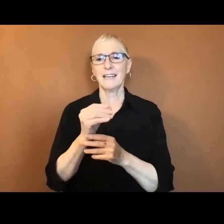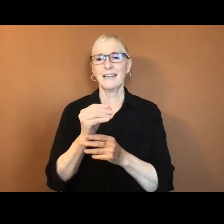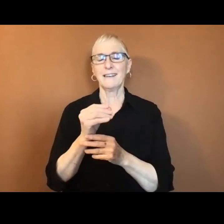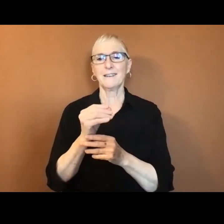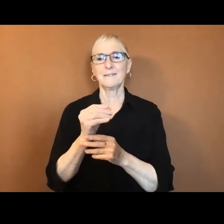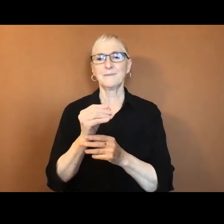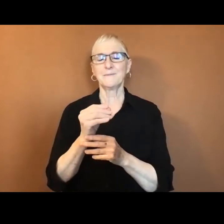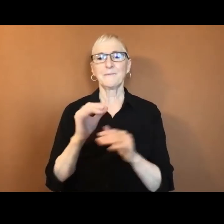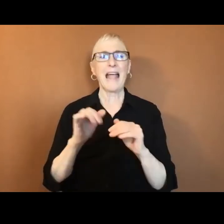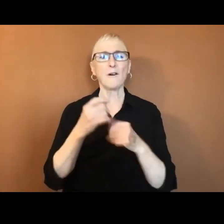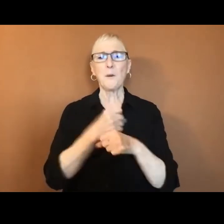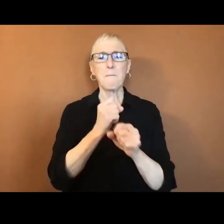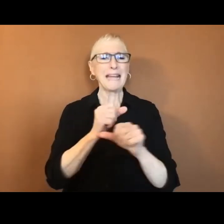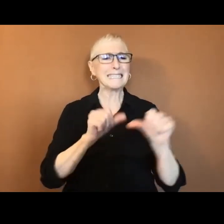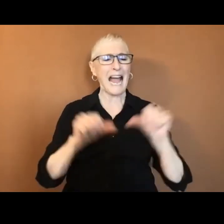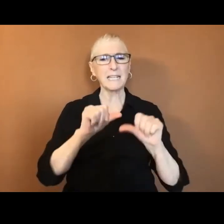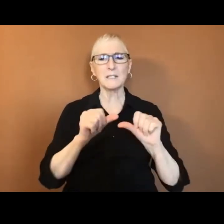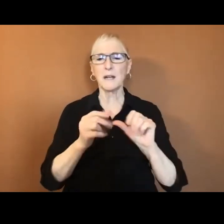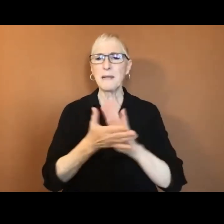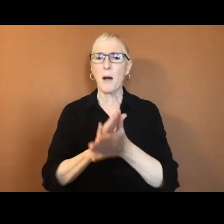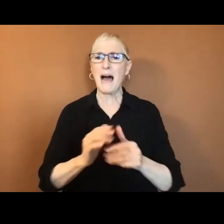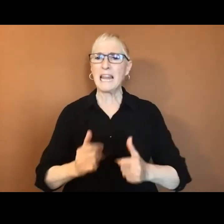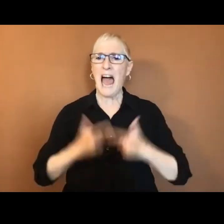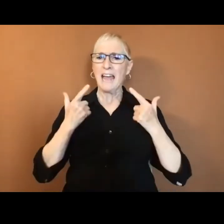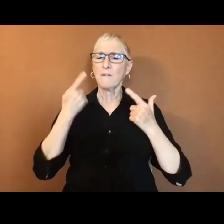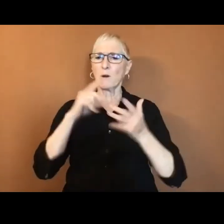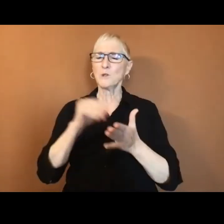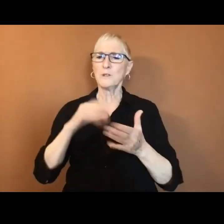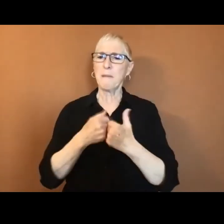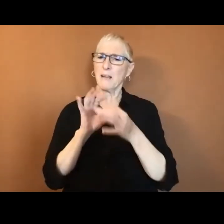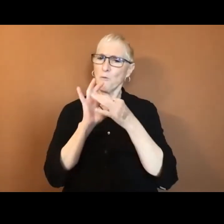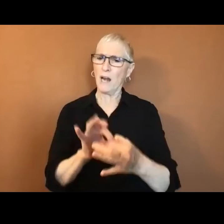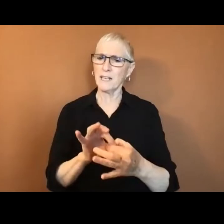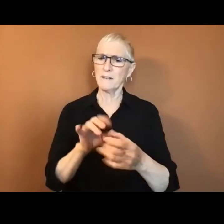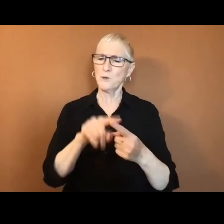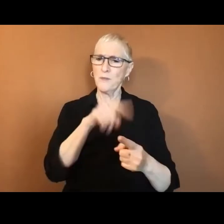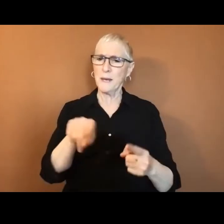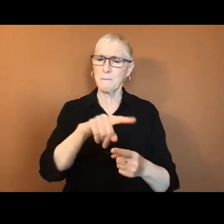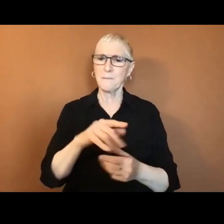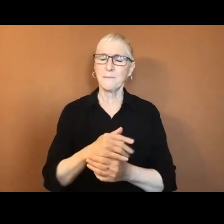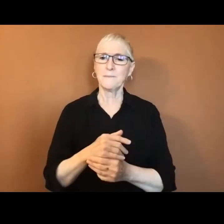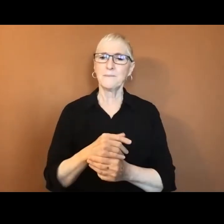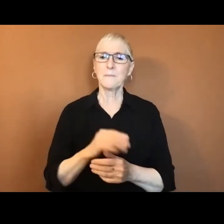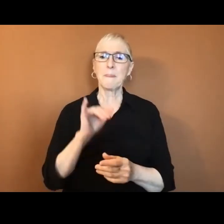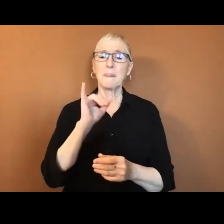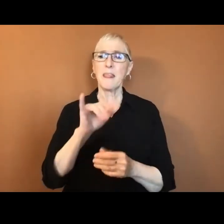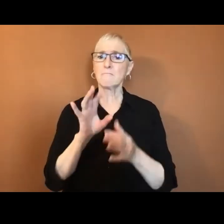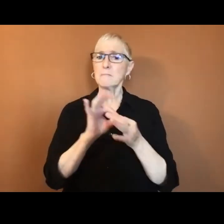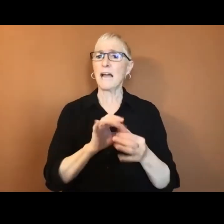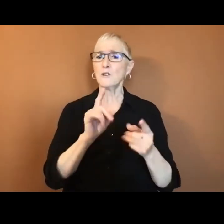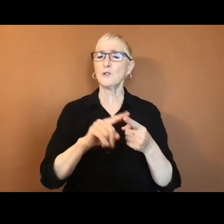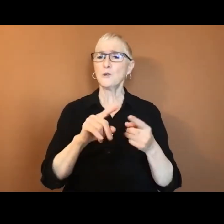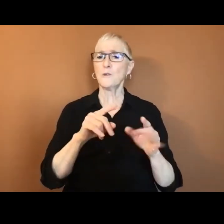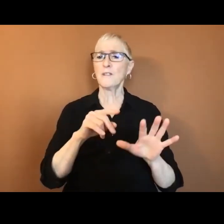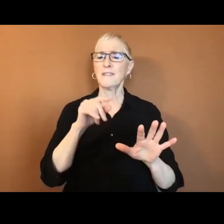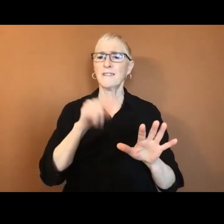how do you make science come alive for students? How do you make it relevant to them? And this sort of ties into this bridge, like, how did I get